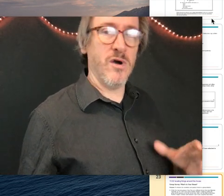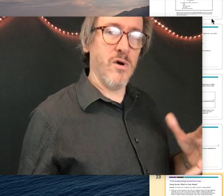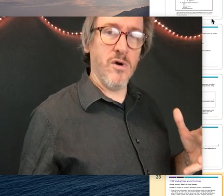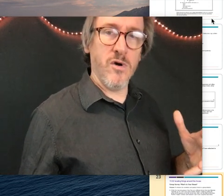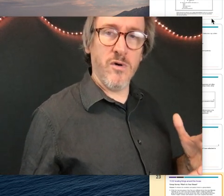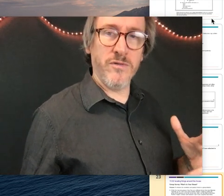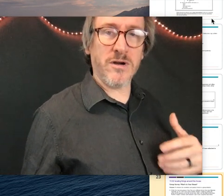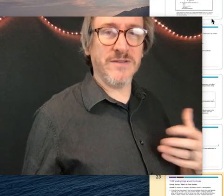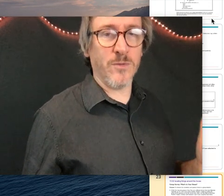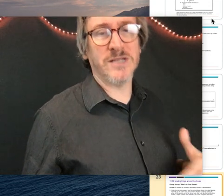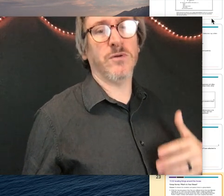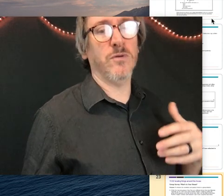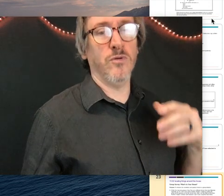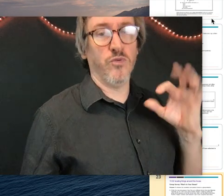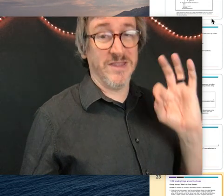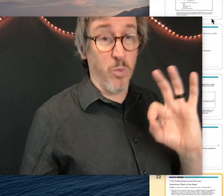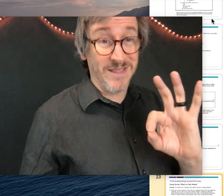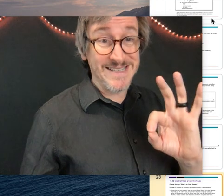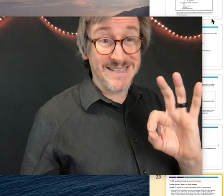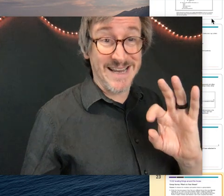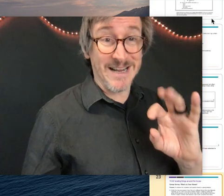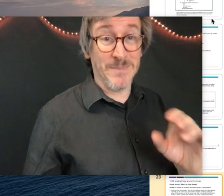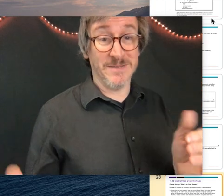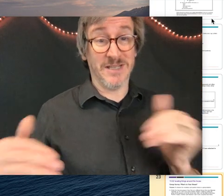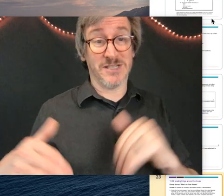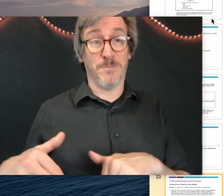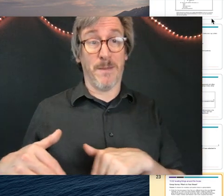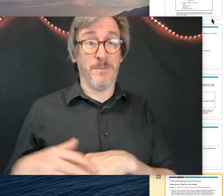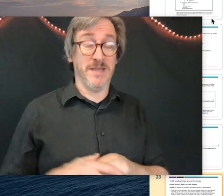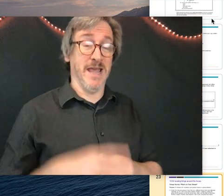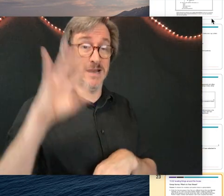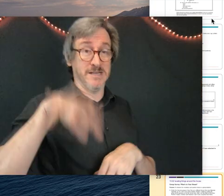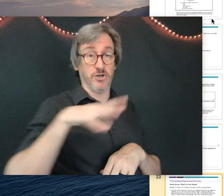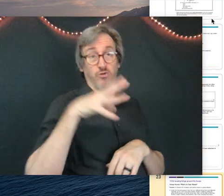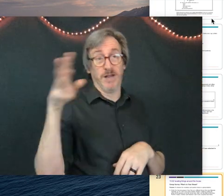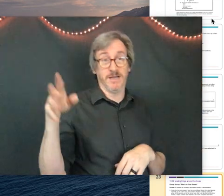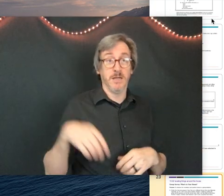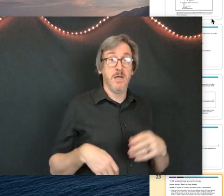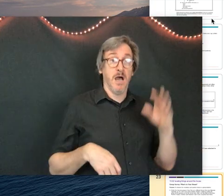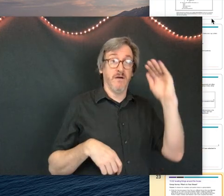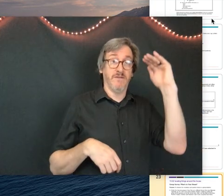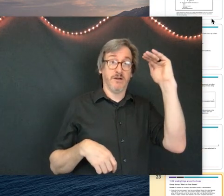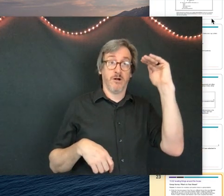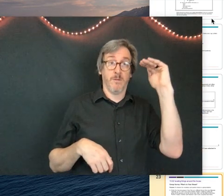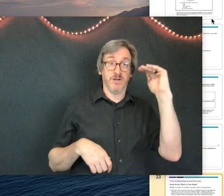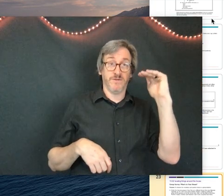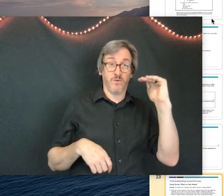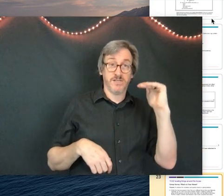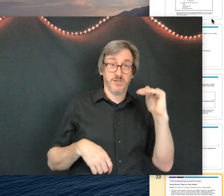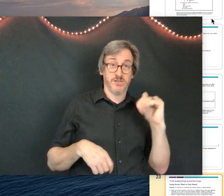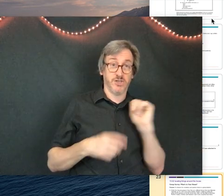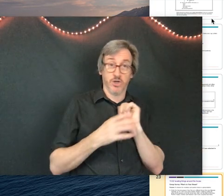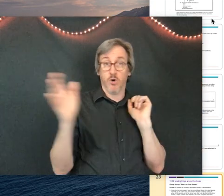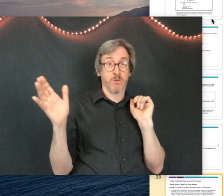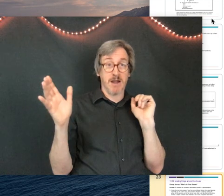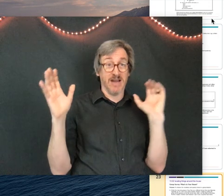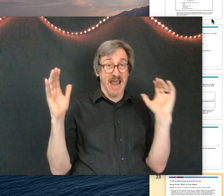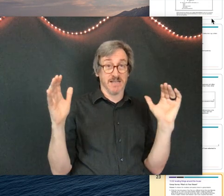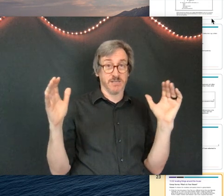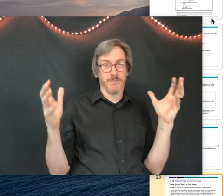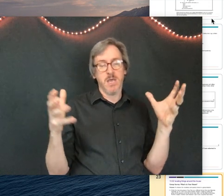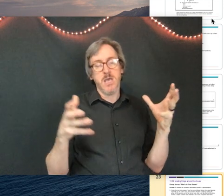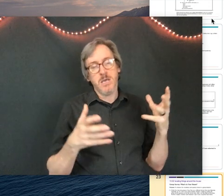so there are different ways. What this is setting up is something that's going to pop up at the end, and it's a grid of here are a bunch of questions to go